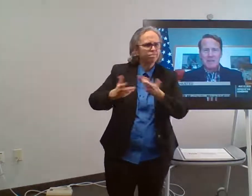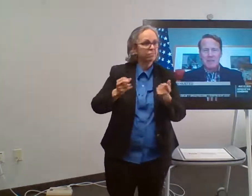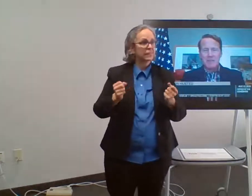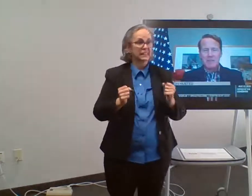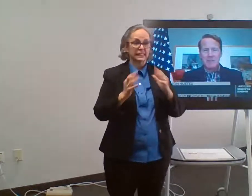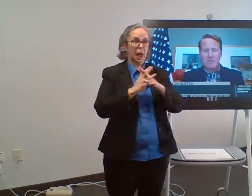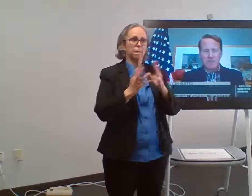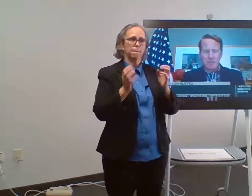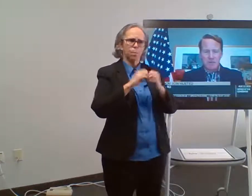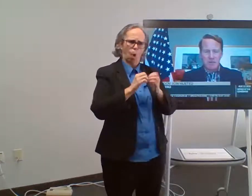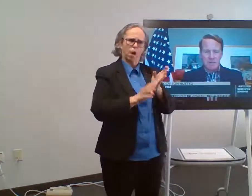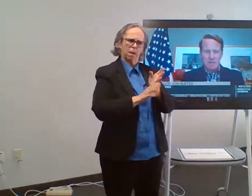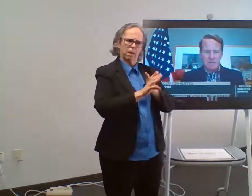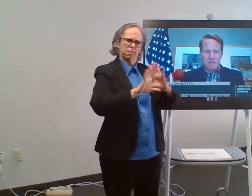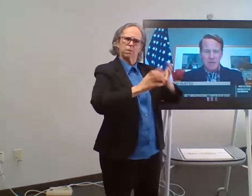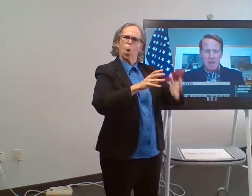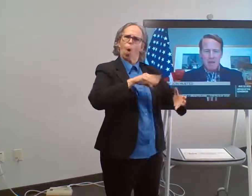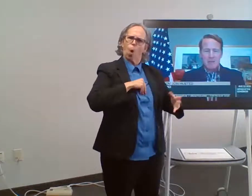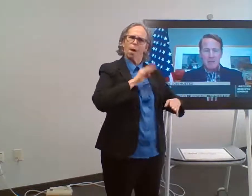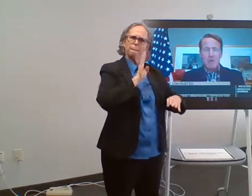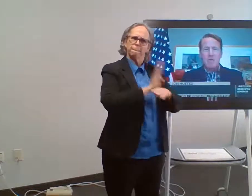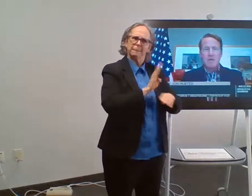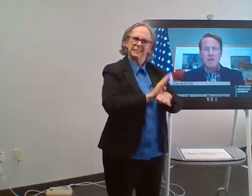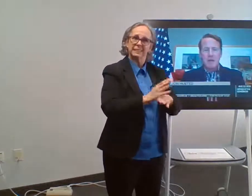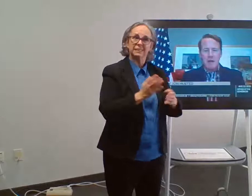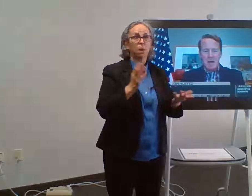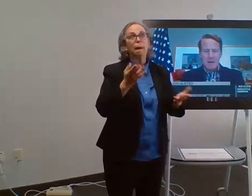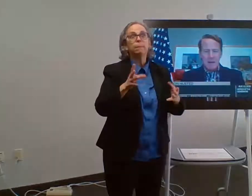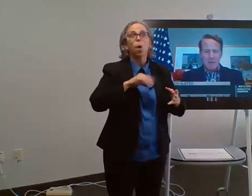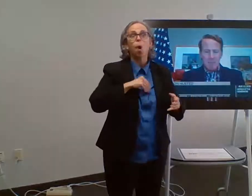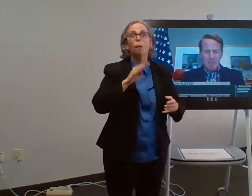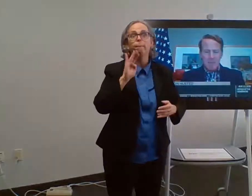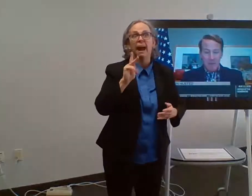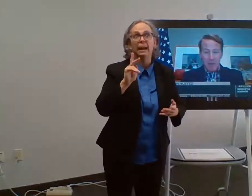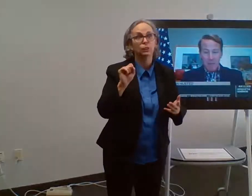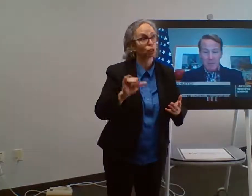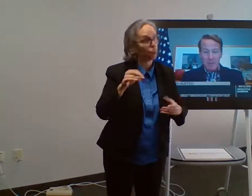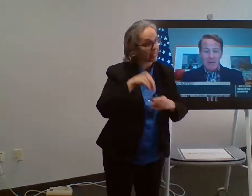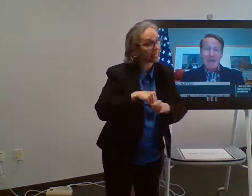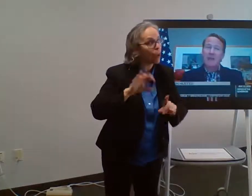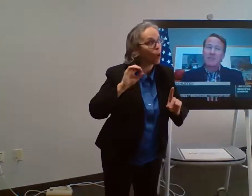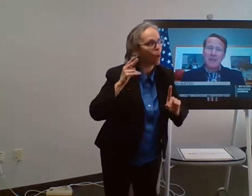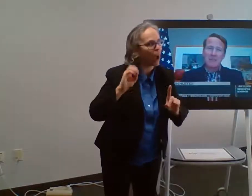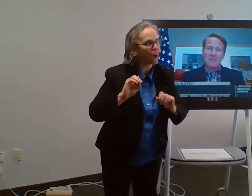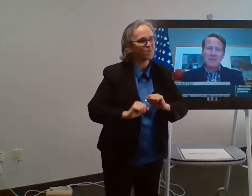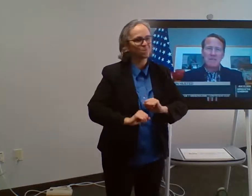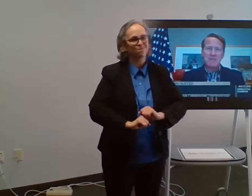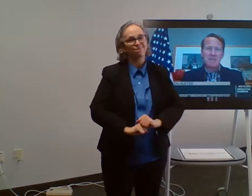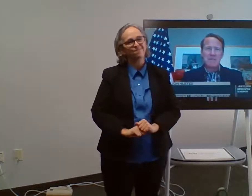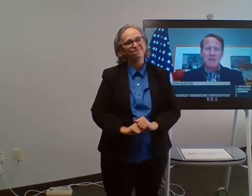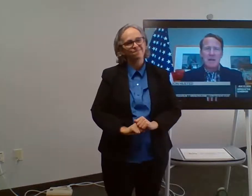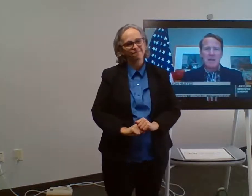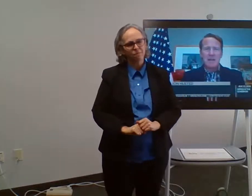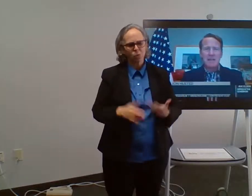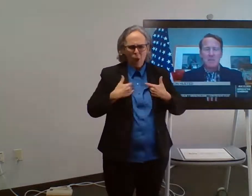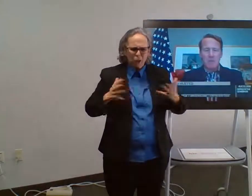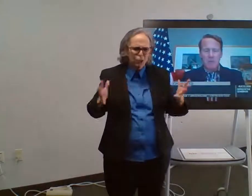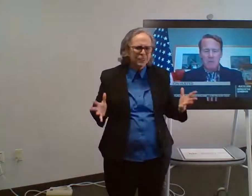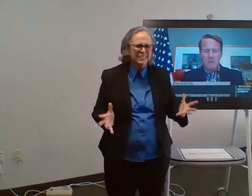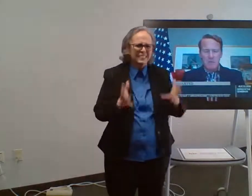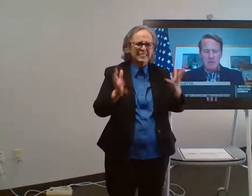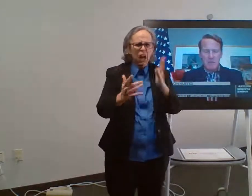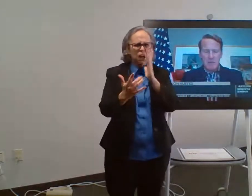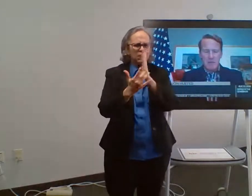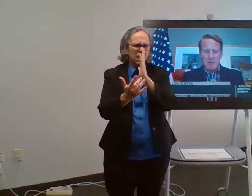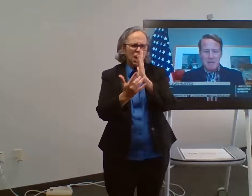and financial institutions in our state. To promote the development of technology-based businesses in